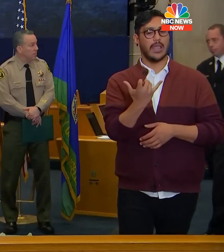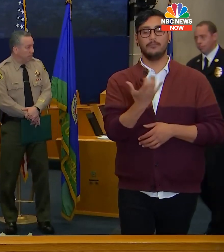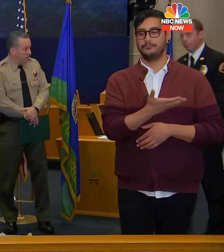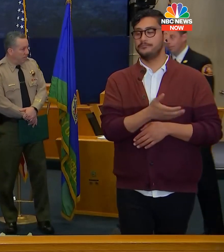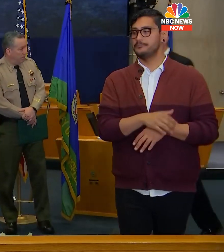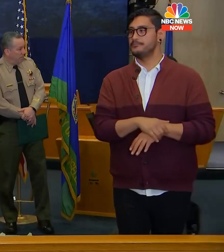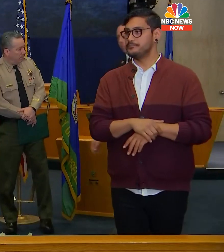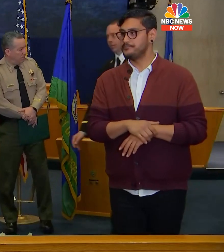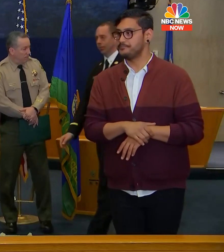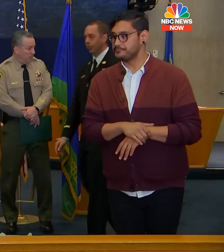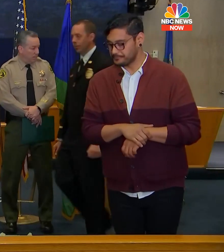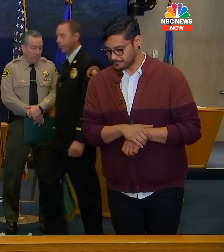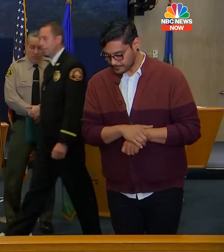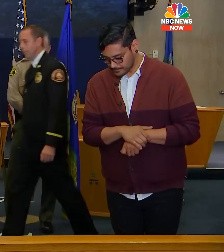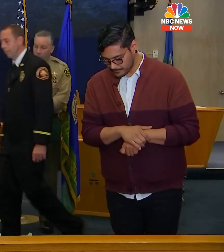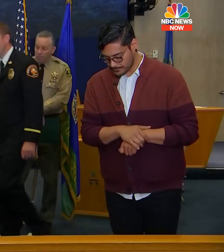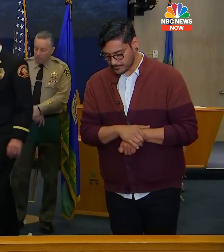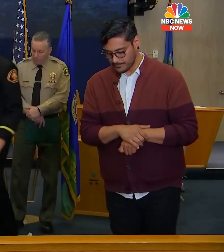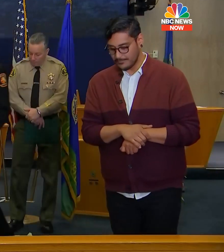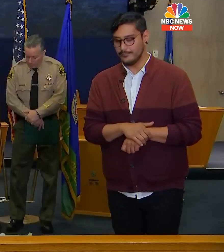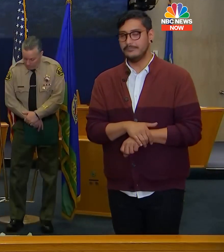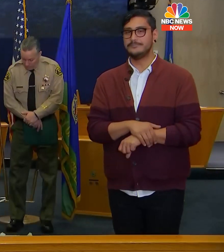Kazan's coming up right now to answer that question.